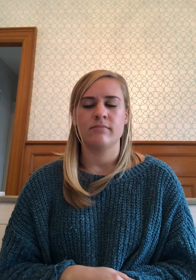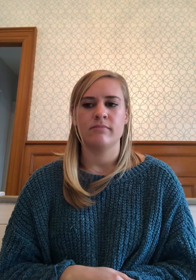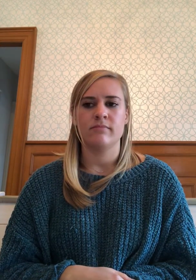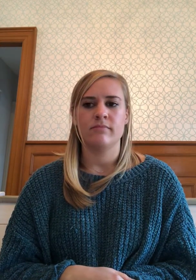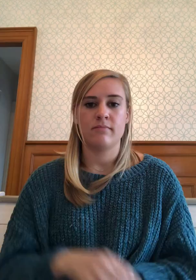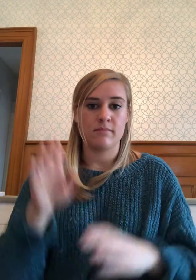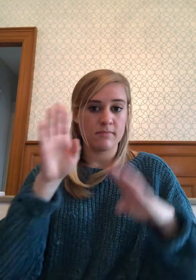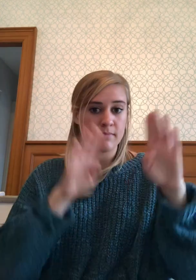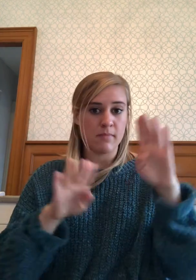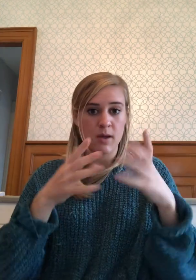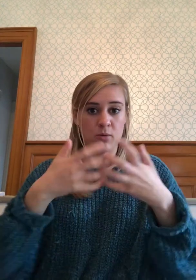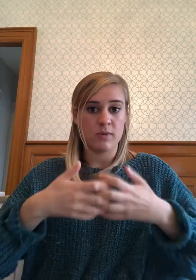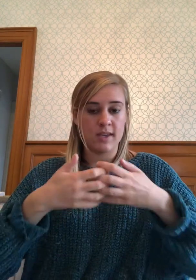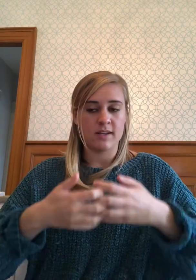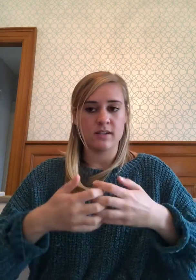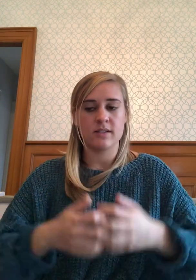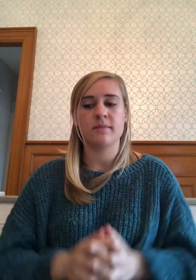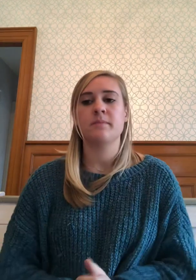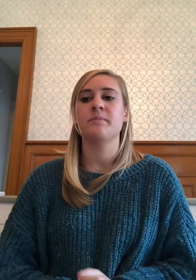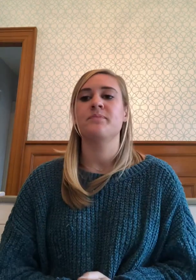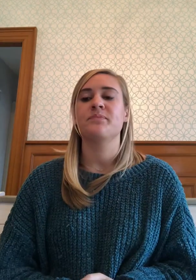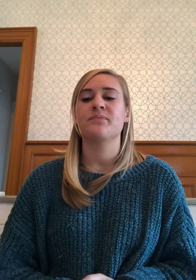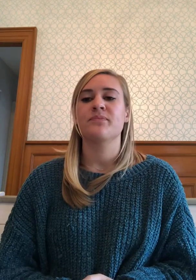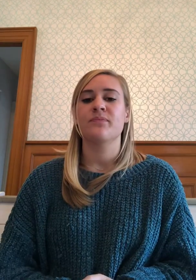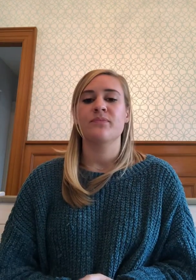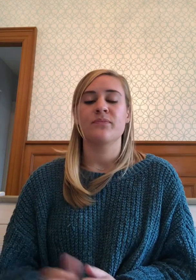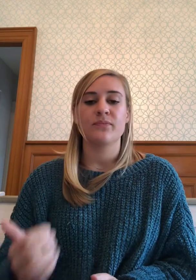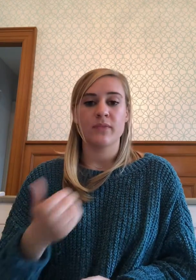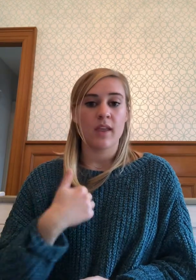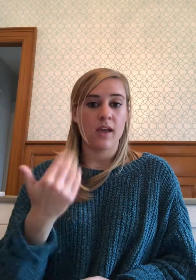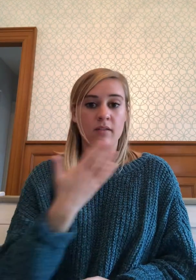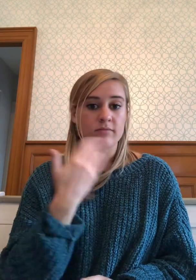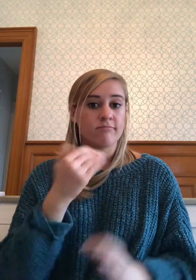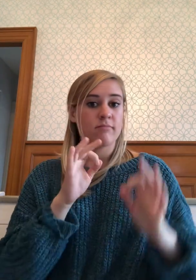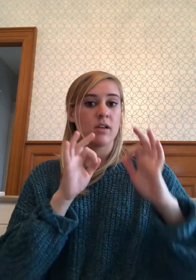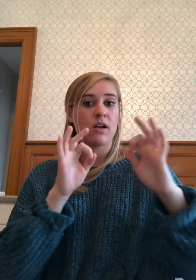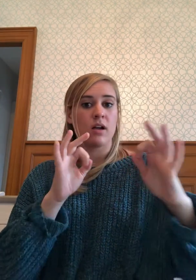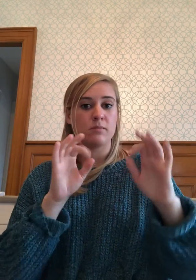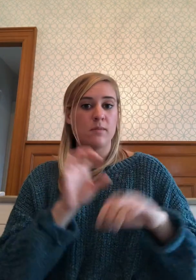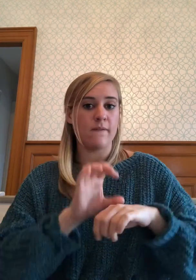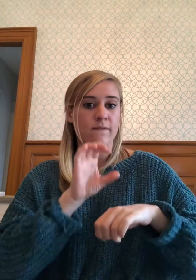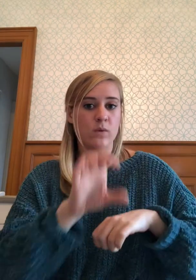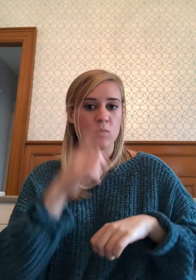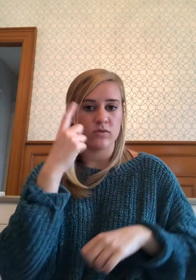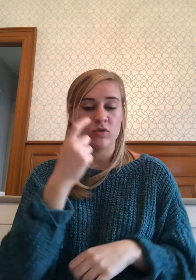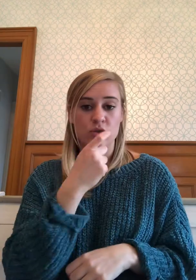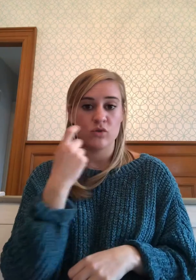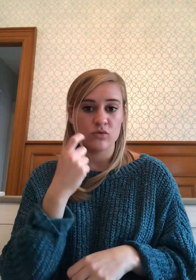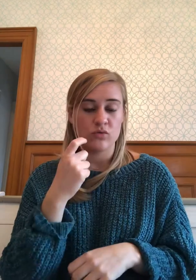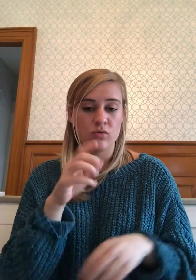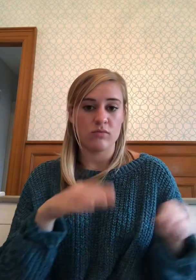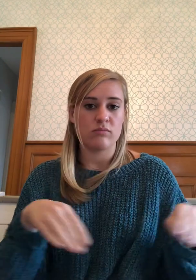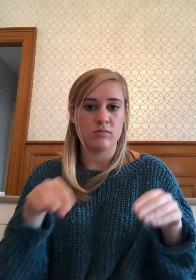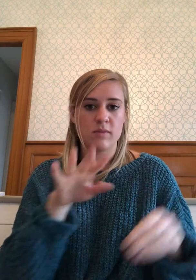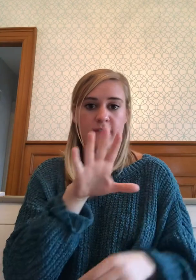Biomechanics. There's optimum forces for tooth movement, 50 to 200 grams.